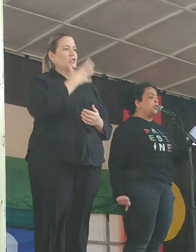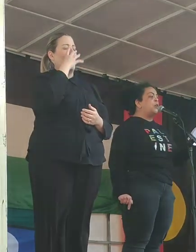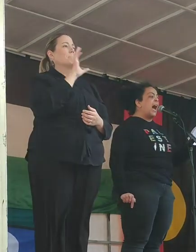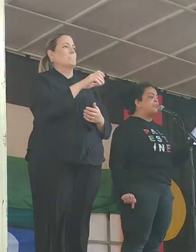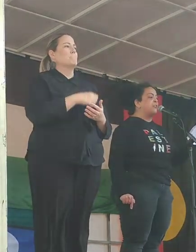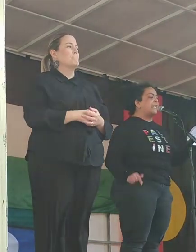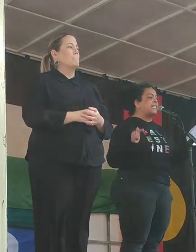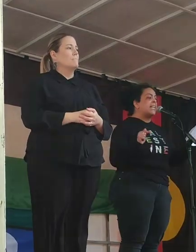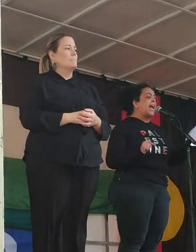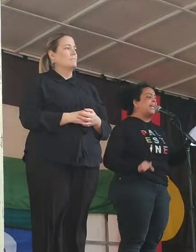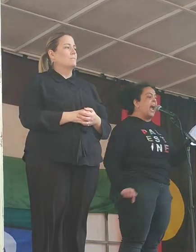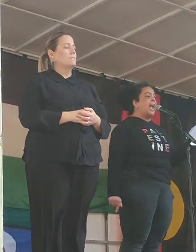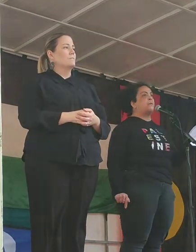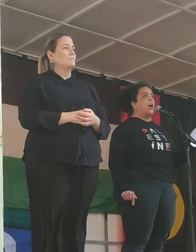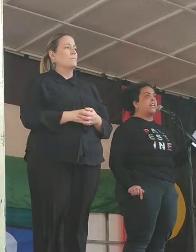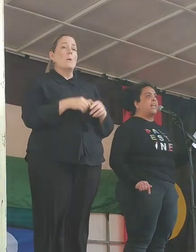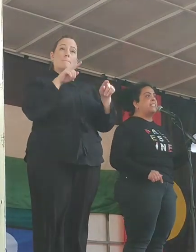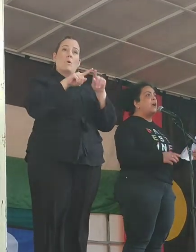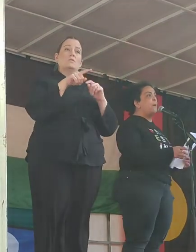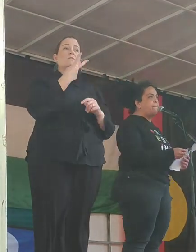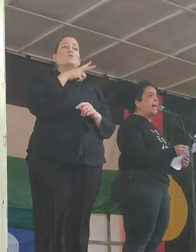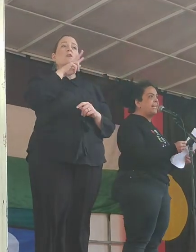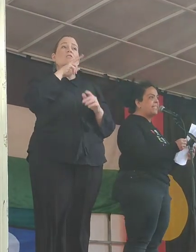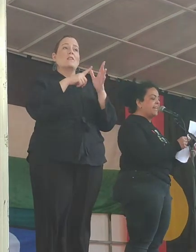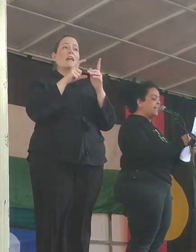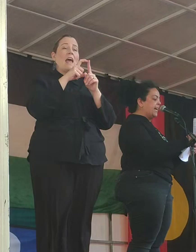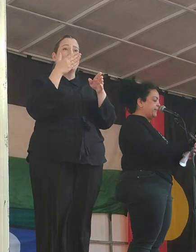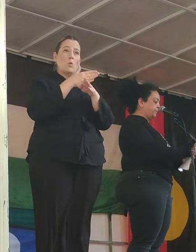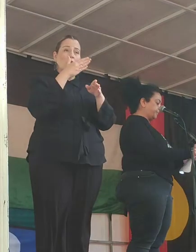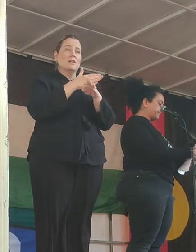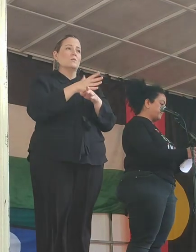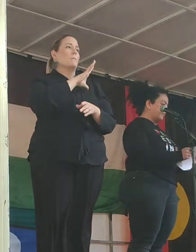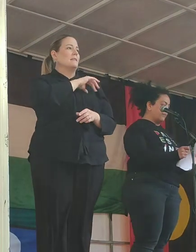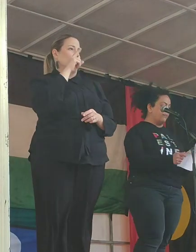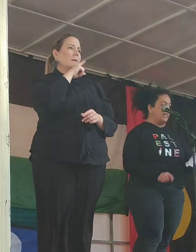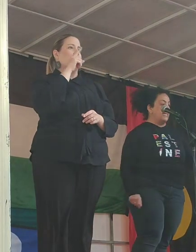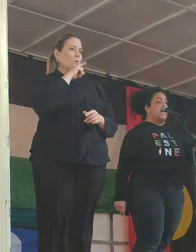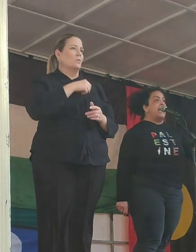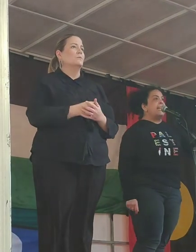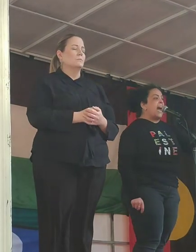Most of those 200 slain aid workers were Palestinian.